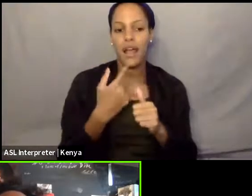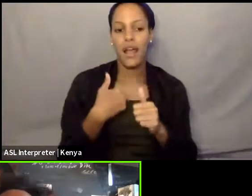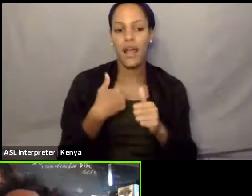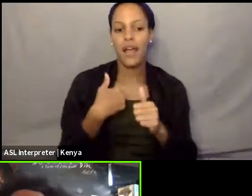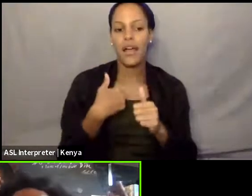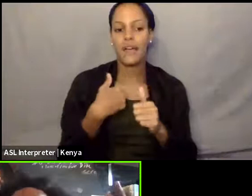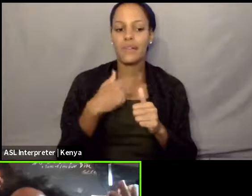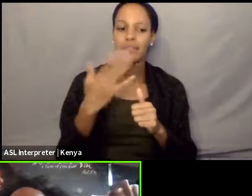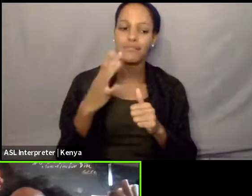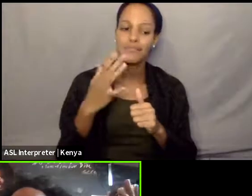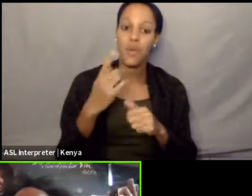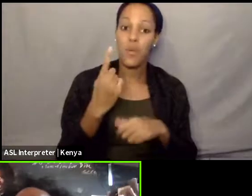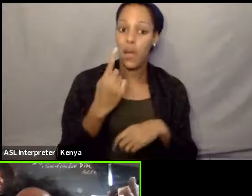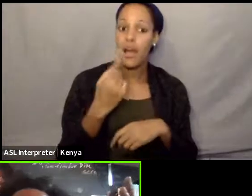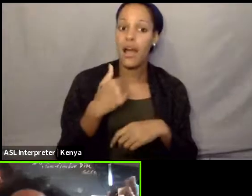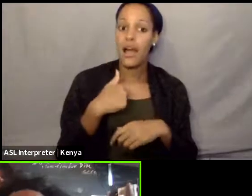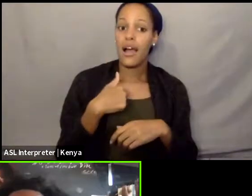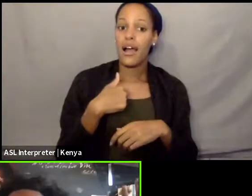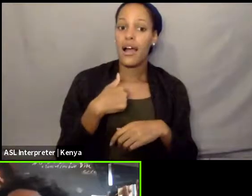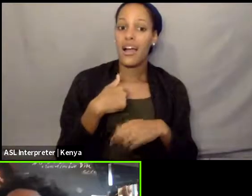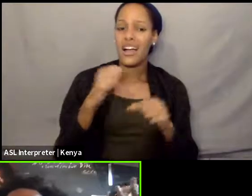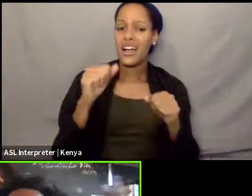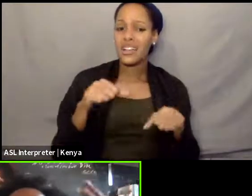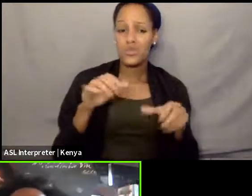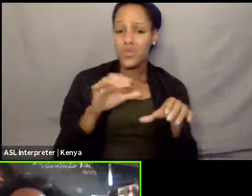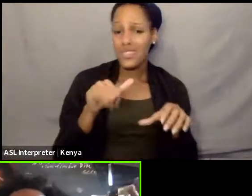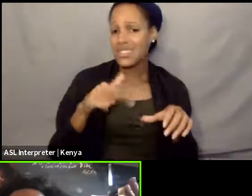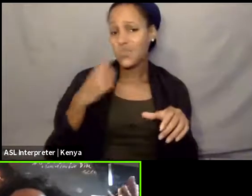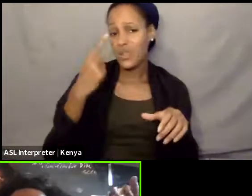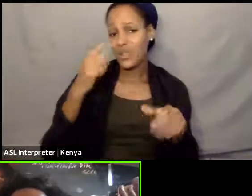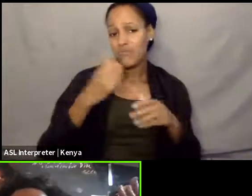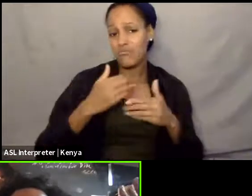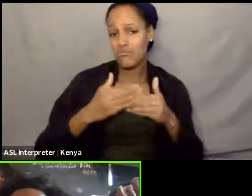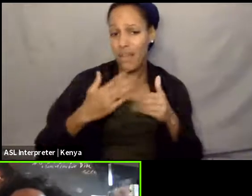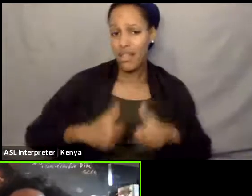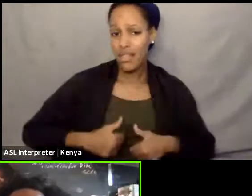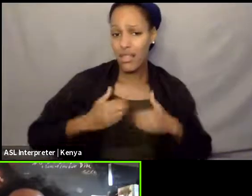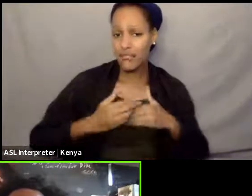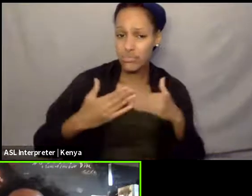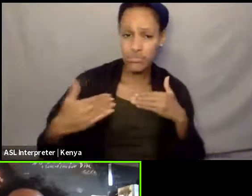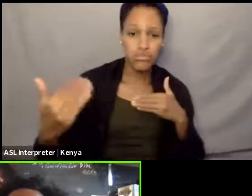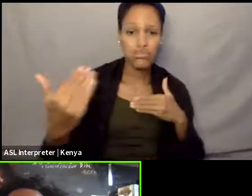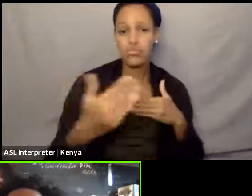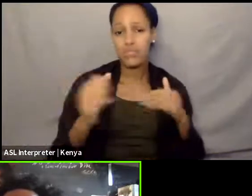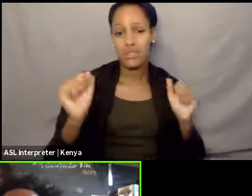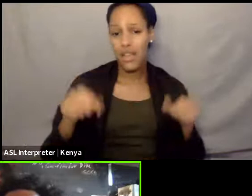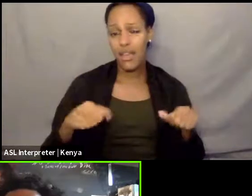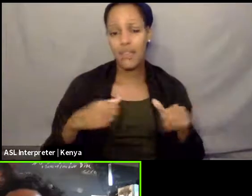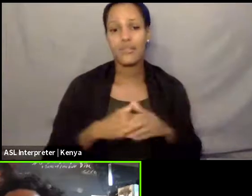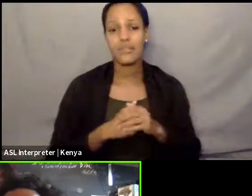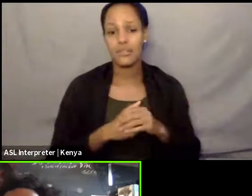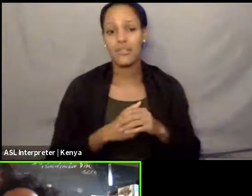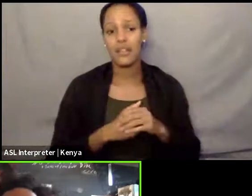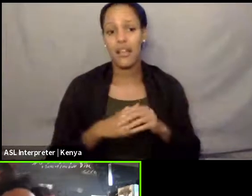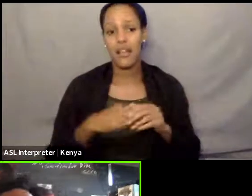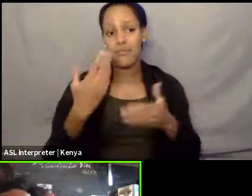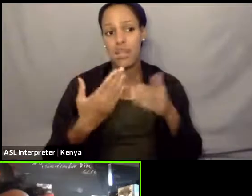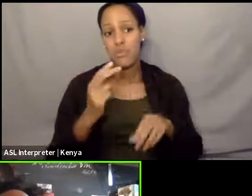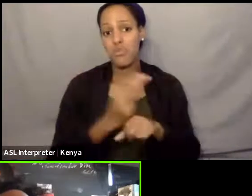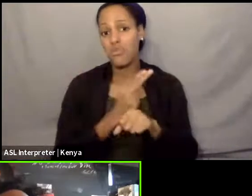of, one, I was kind of like, I could do this for the rest of my life. That would be a reasonable and I think useful